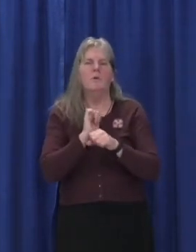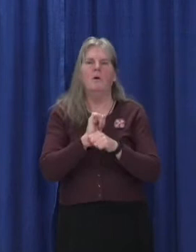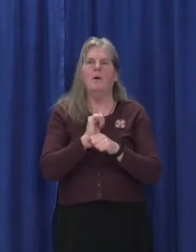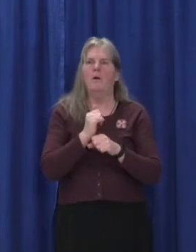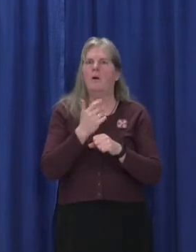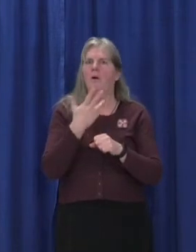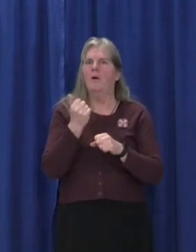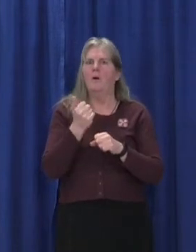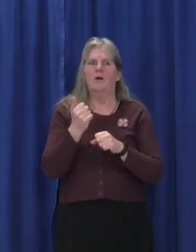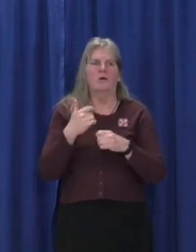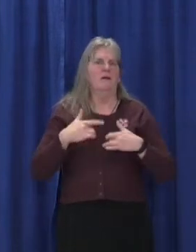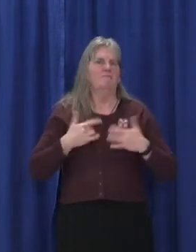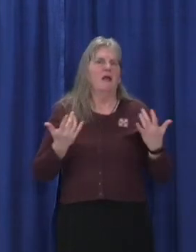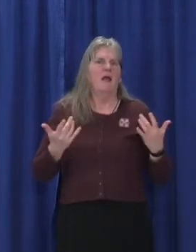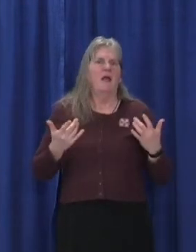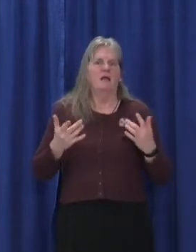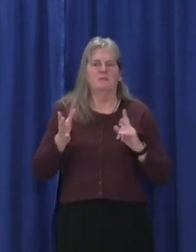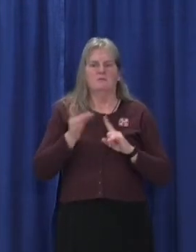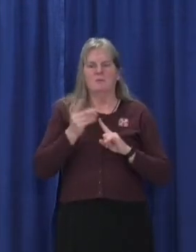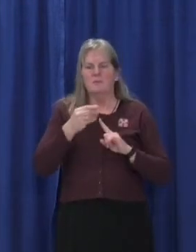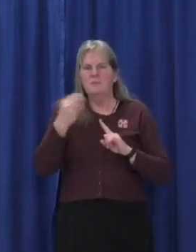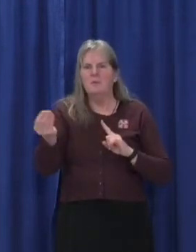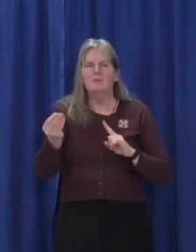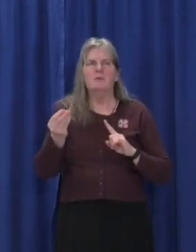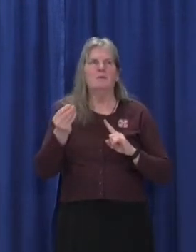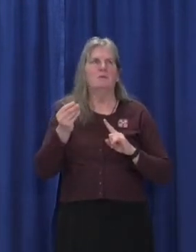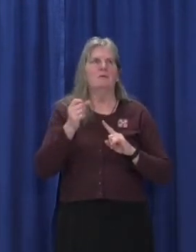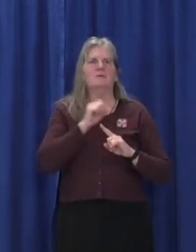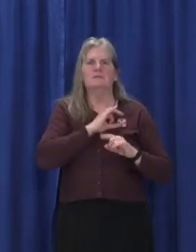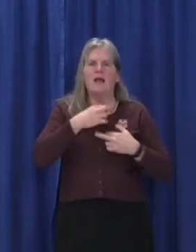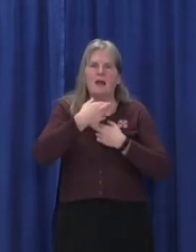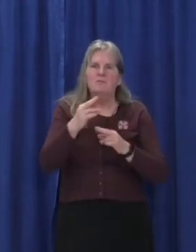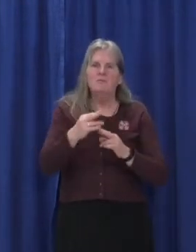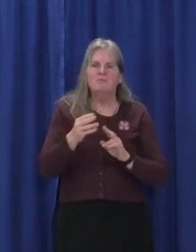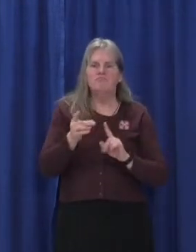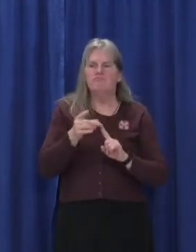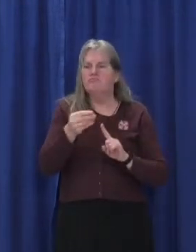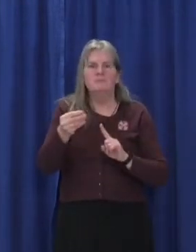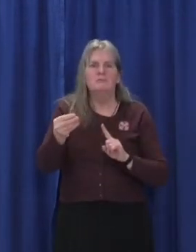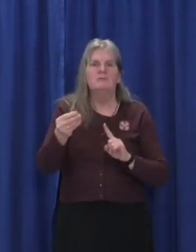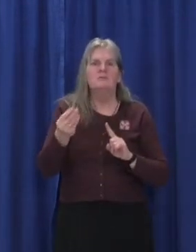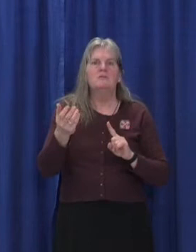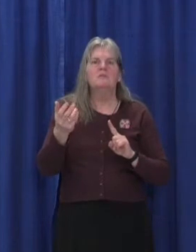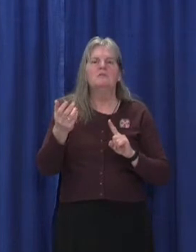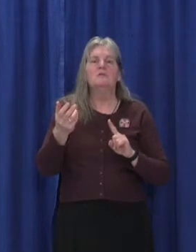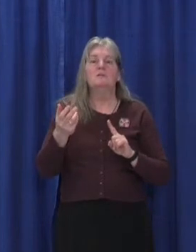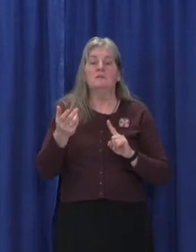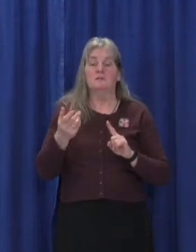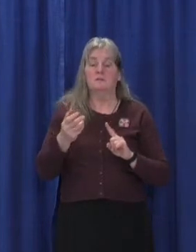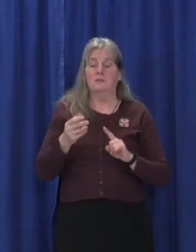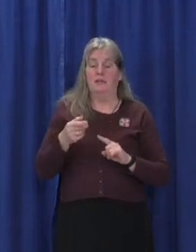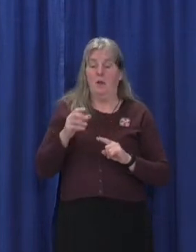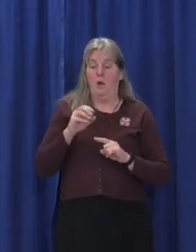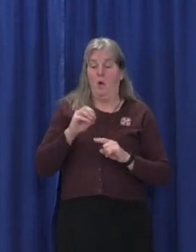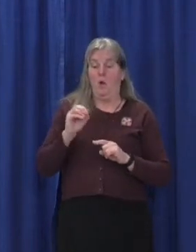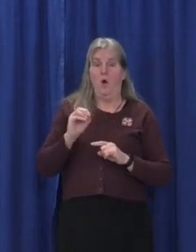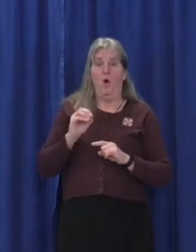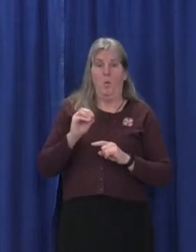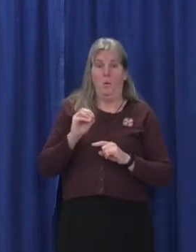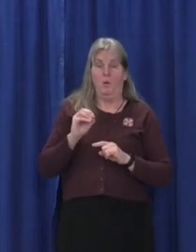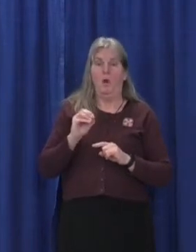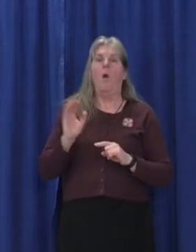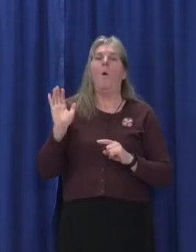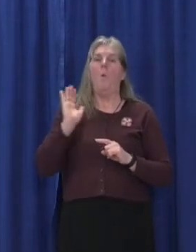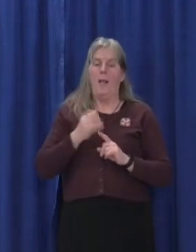in social events and in work staff rooms and other places like this. When Omicron is here, it will infect a lot